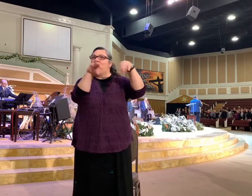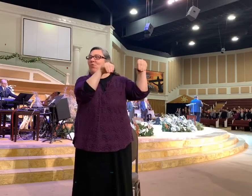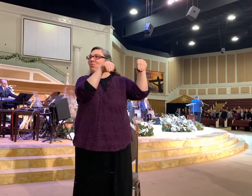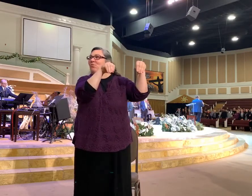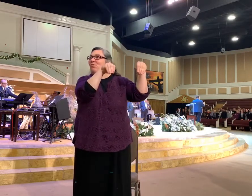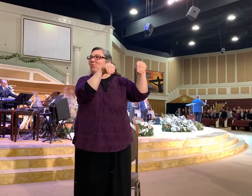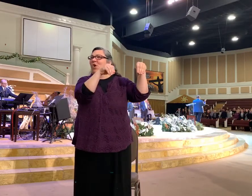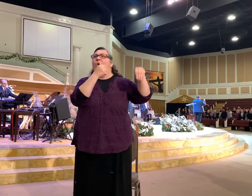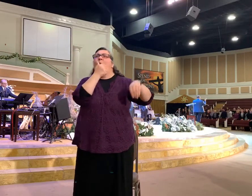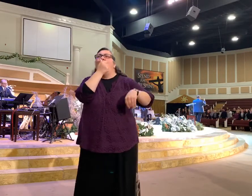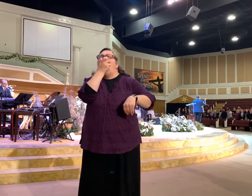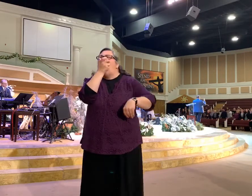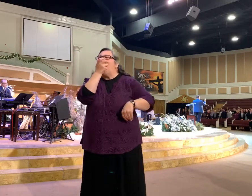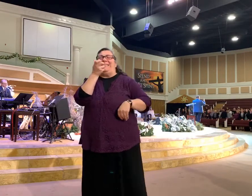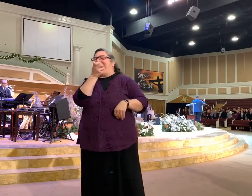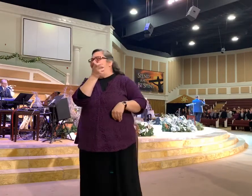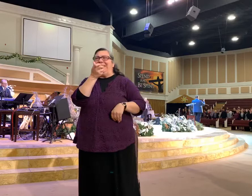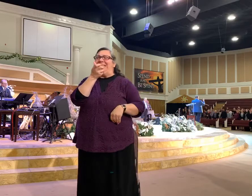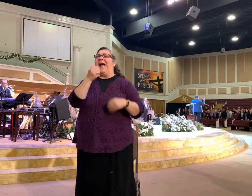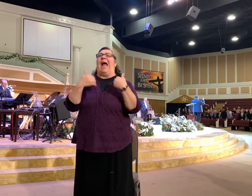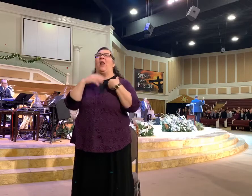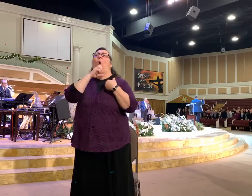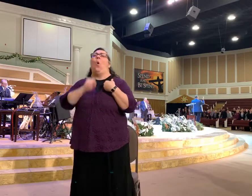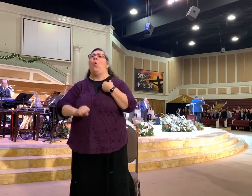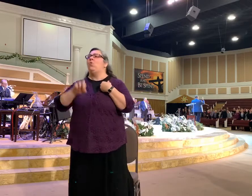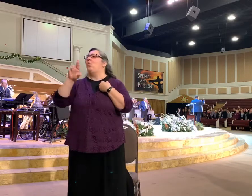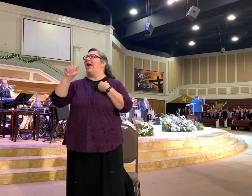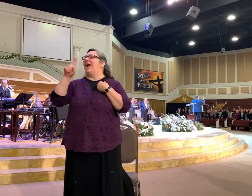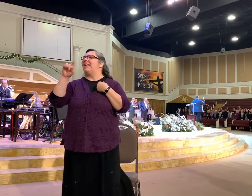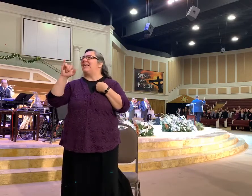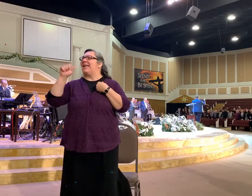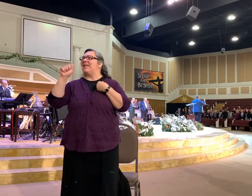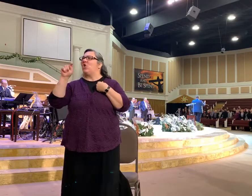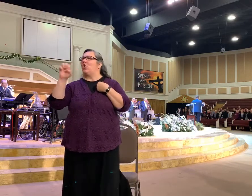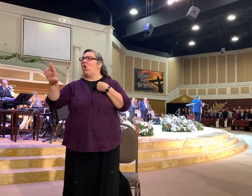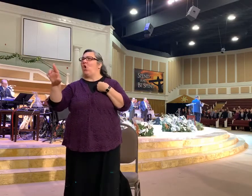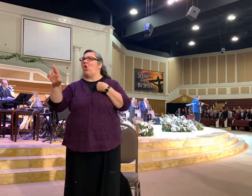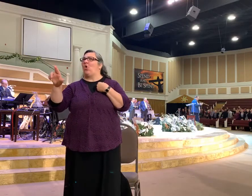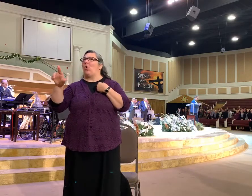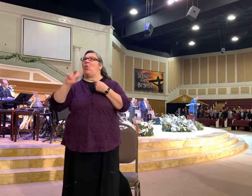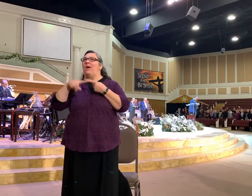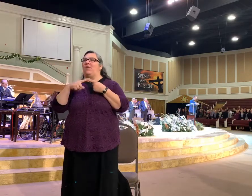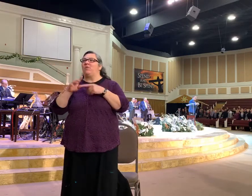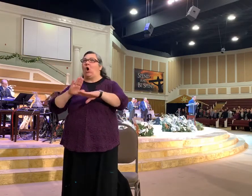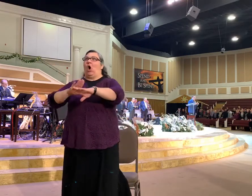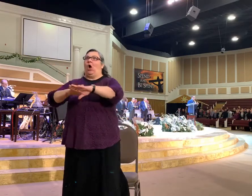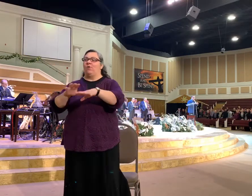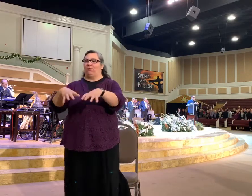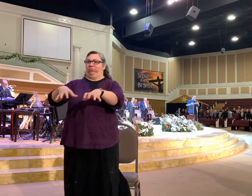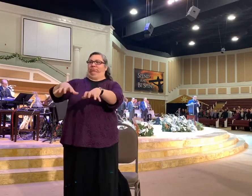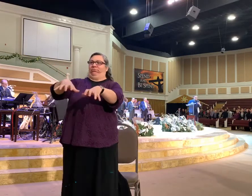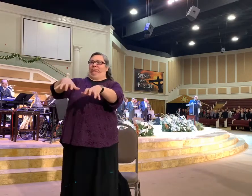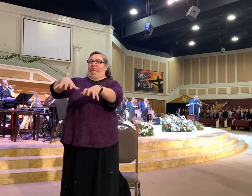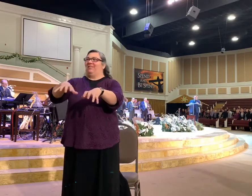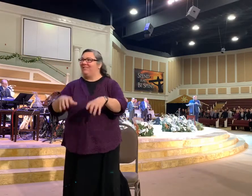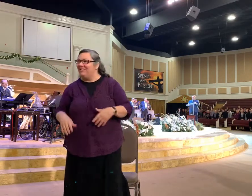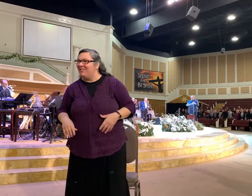it didn't have good heat. It had those old radiators, and when it'd kick on, it just rattled in the night. And it was old. The